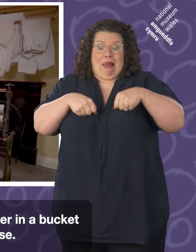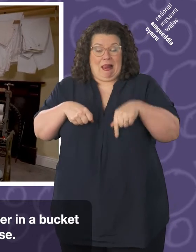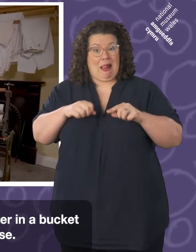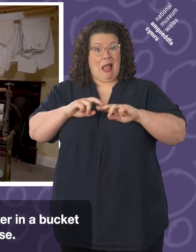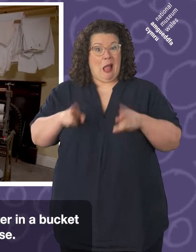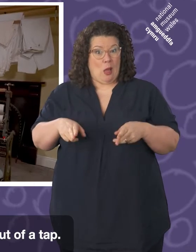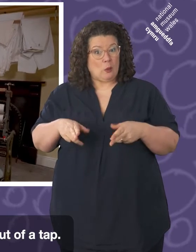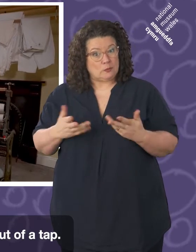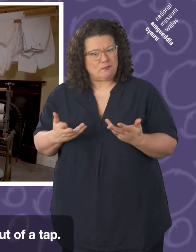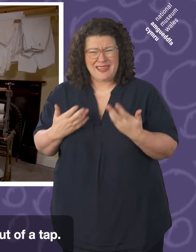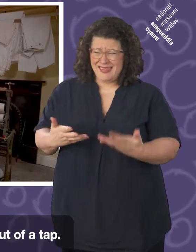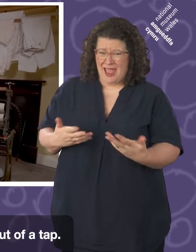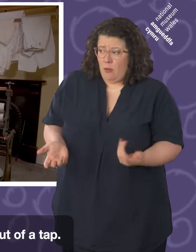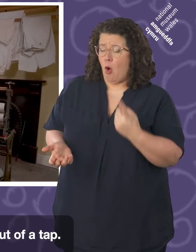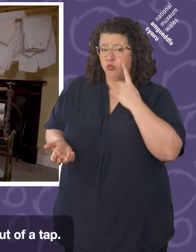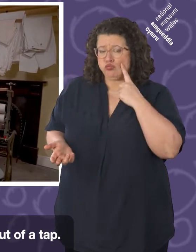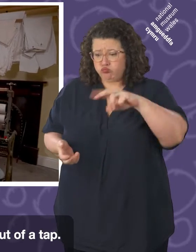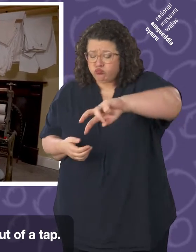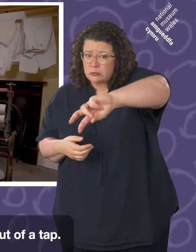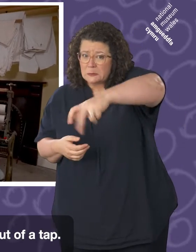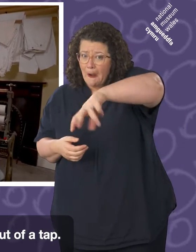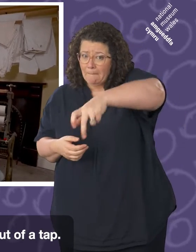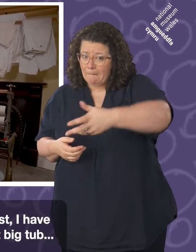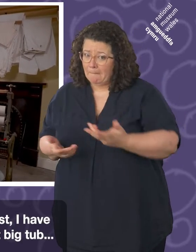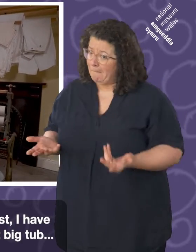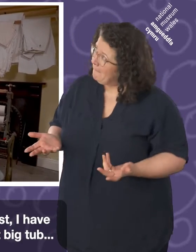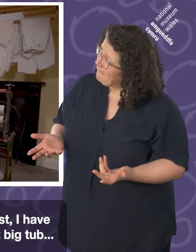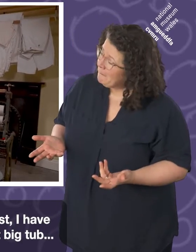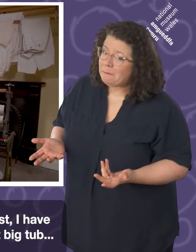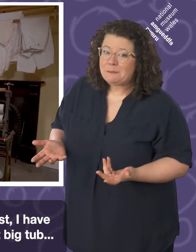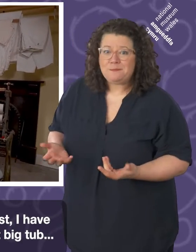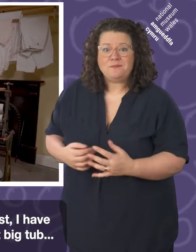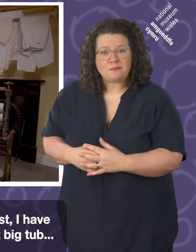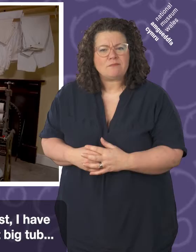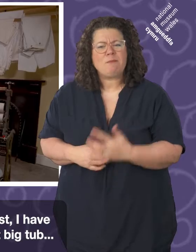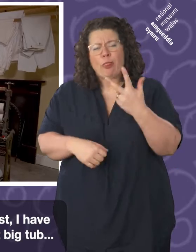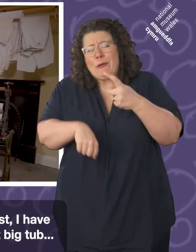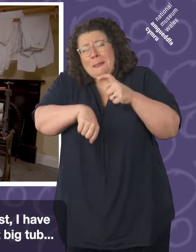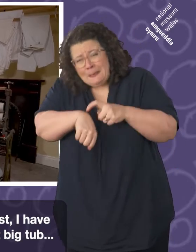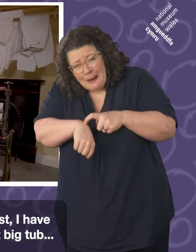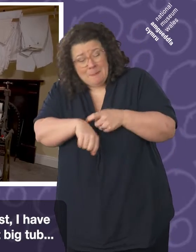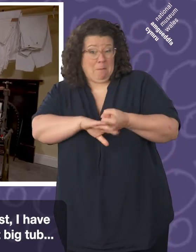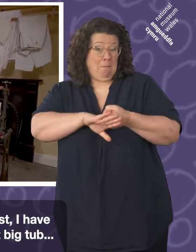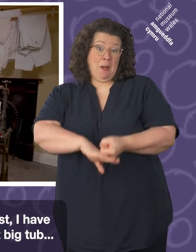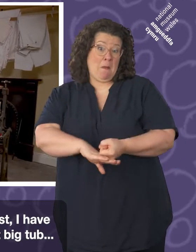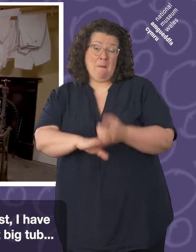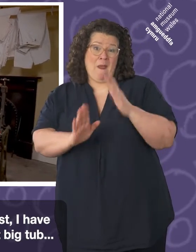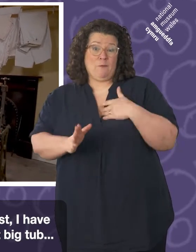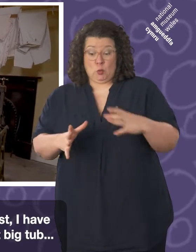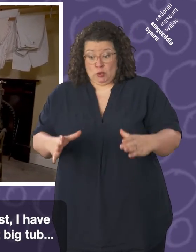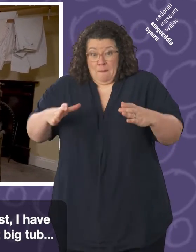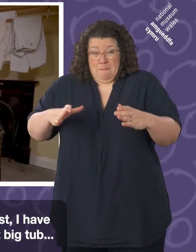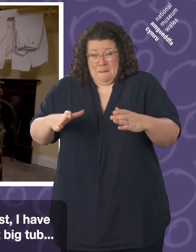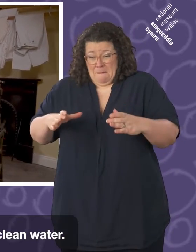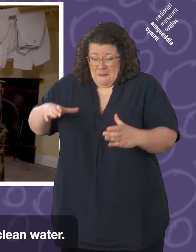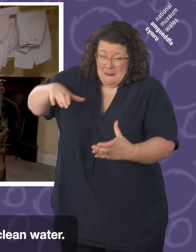the house. And now it comes out of a tap. And 3 times at least, I have to empty this